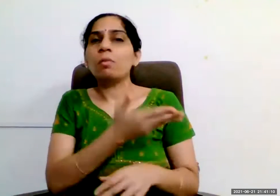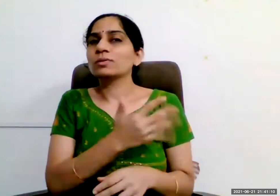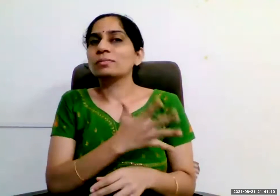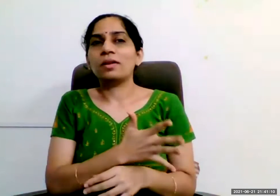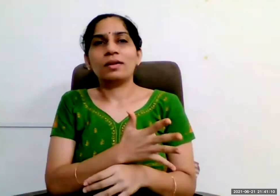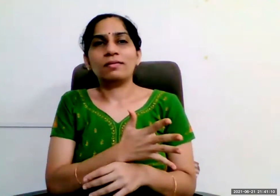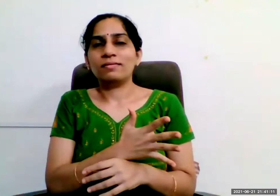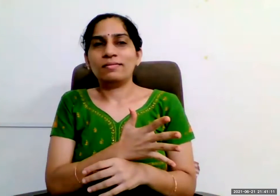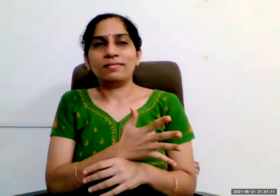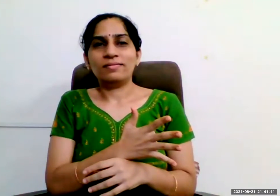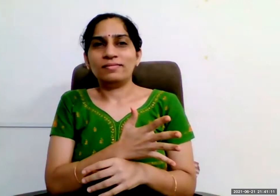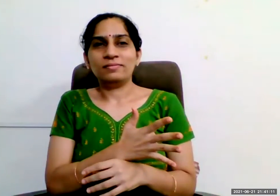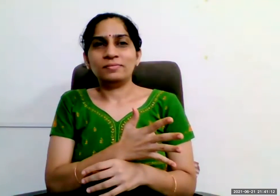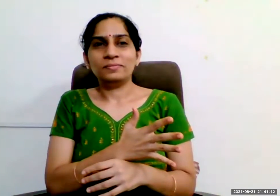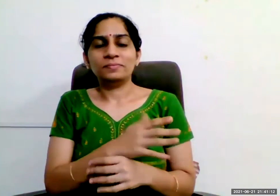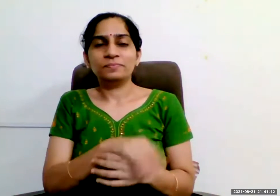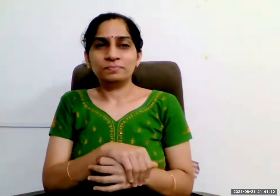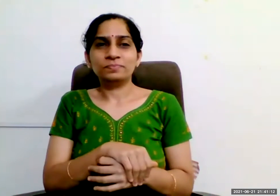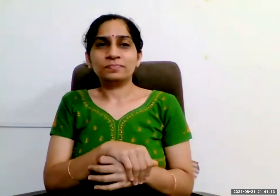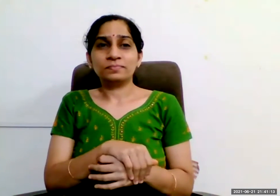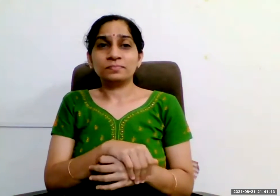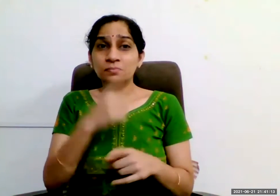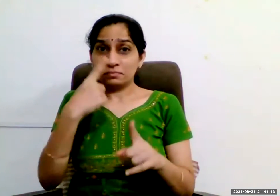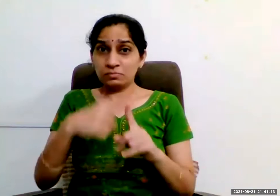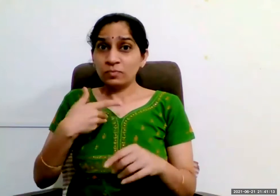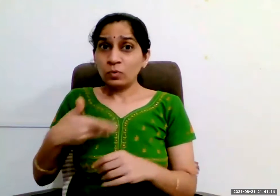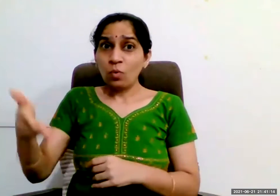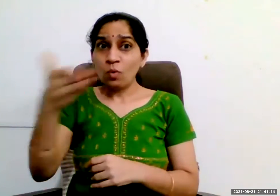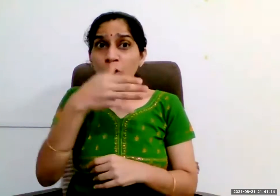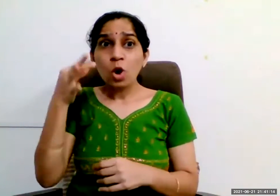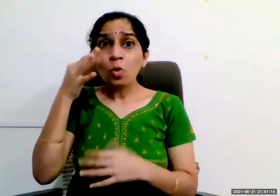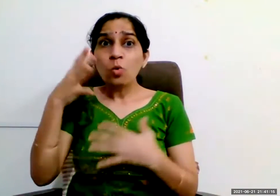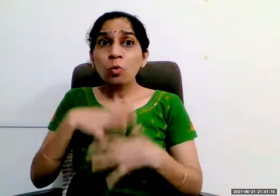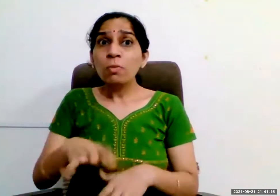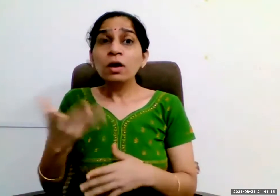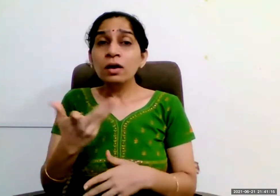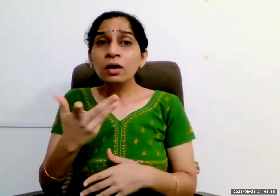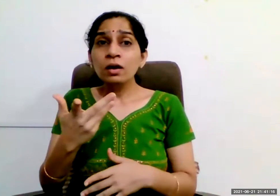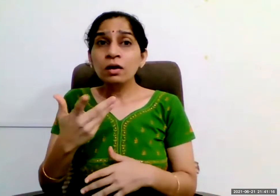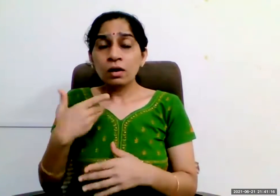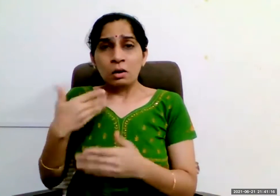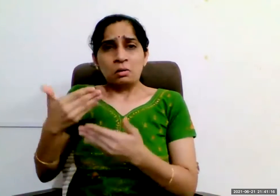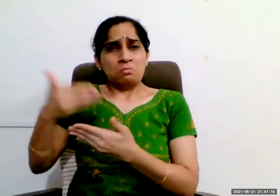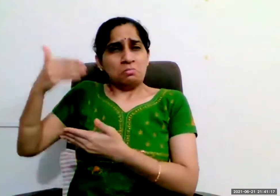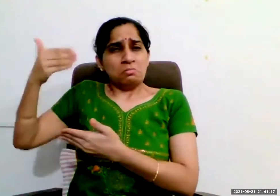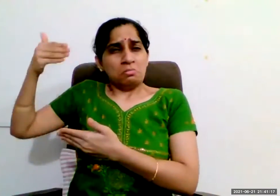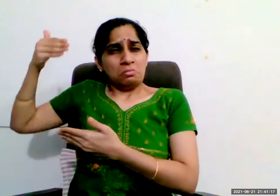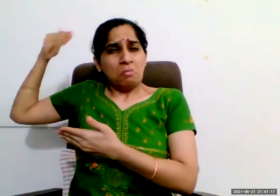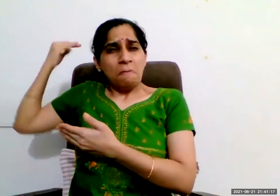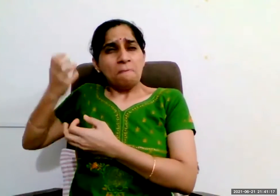We have evolved from thousands of years after living into variety of species of birds and animals. We have actually